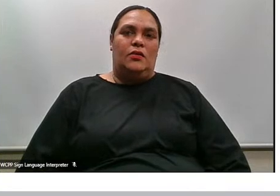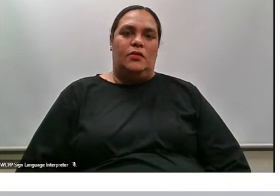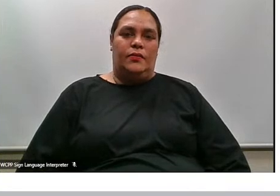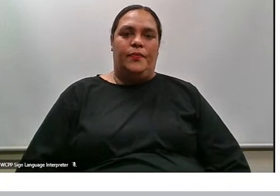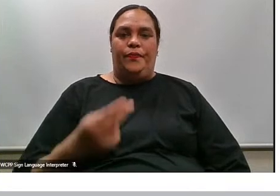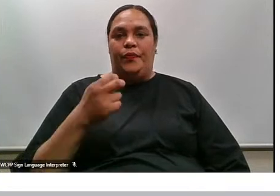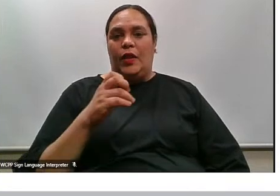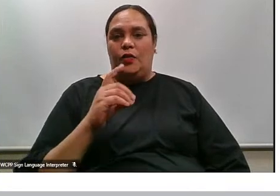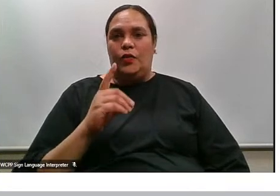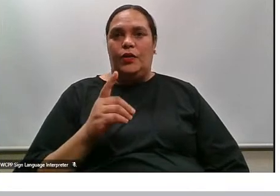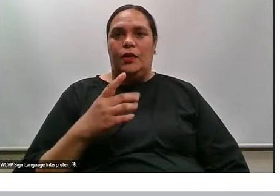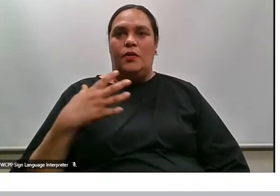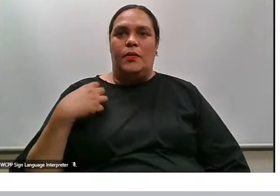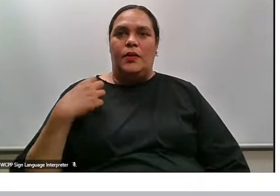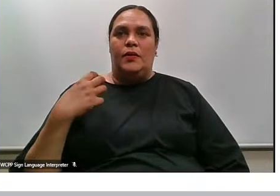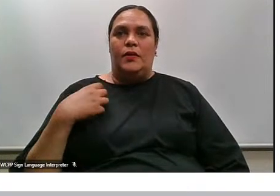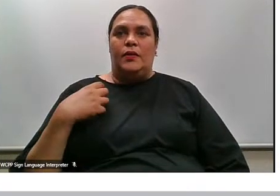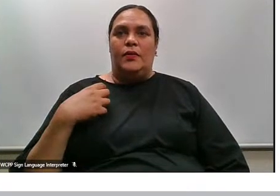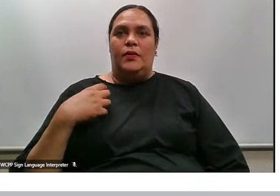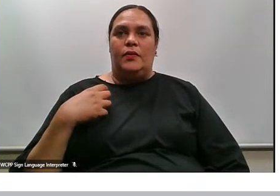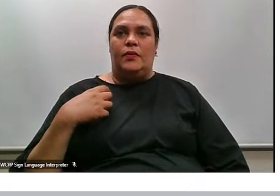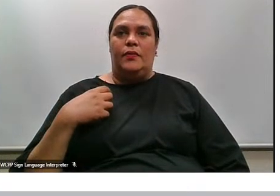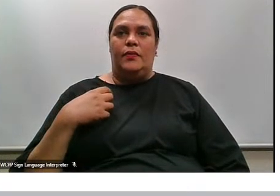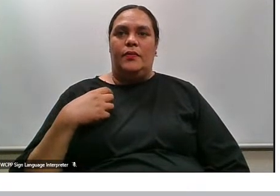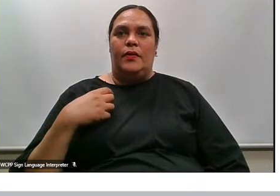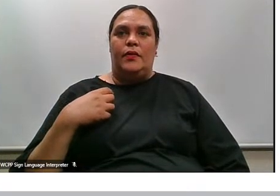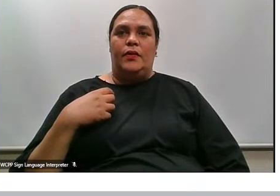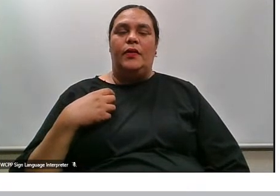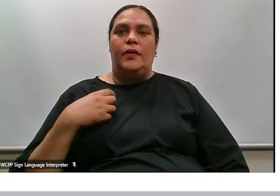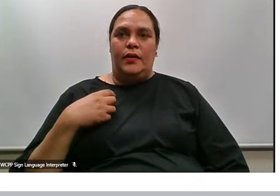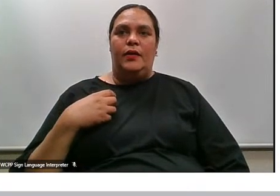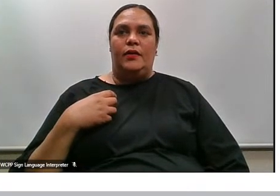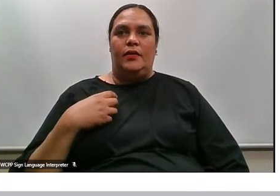HOD, Minister, will you respond on the questions?